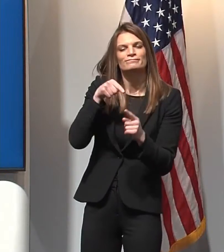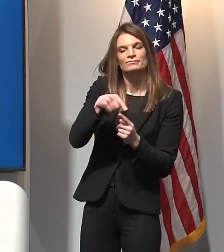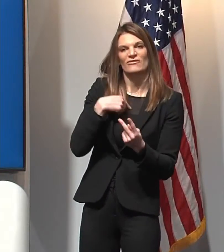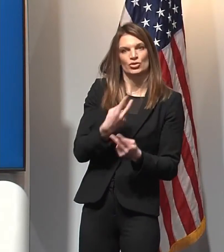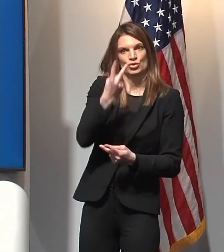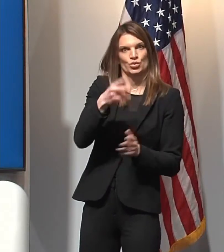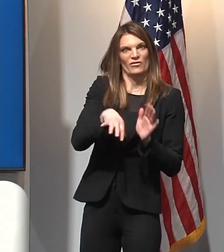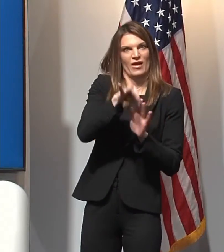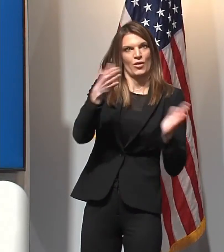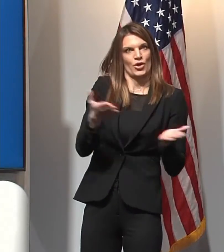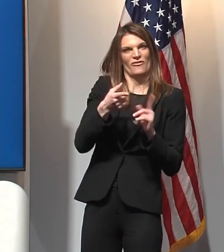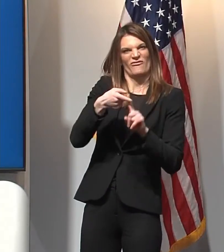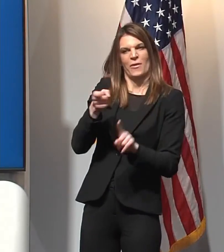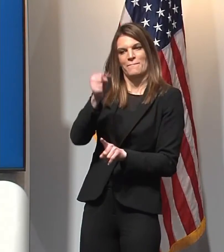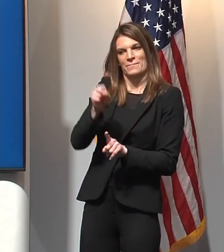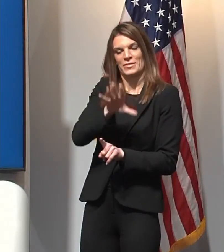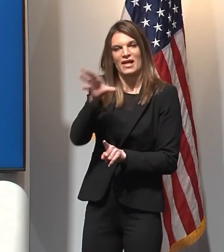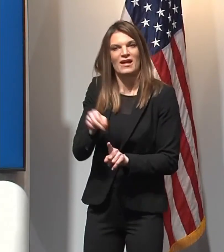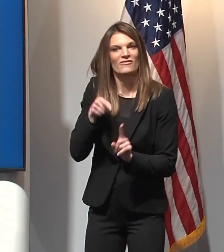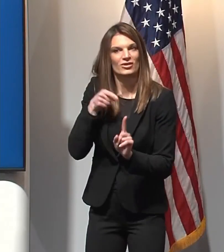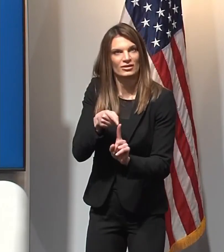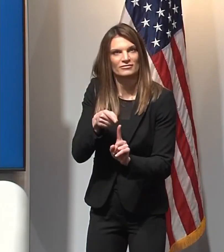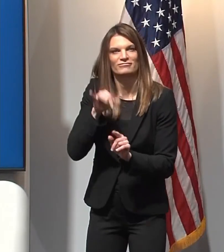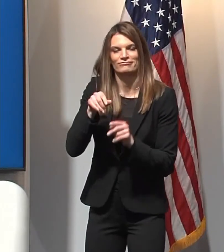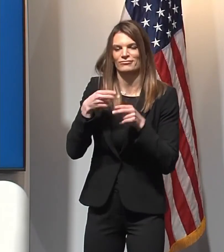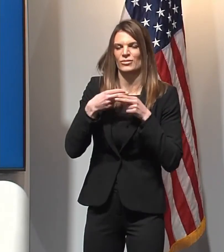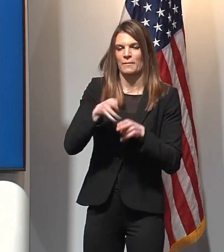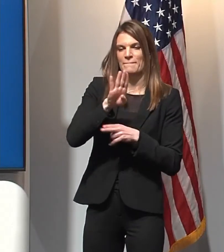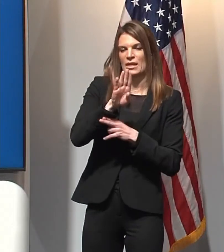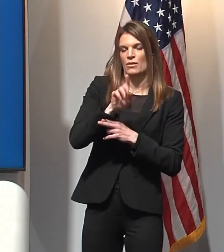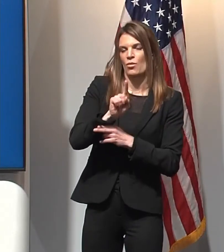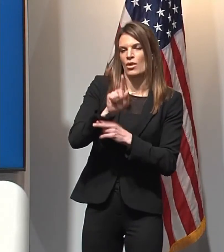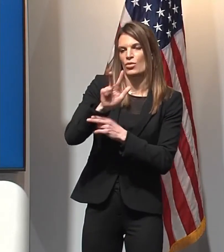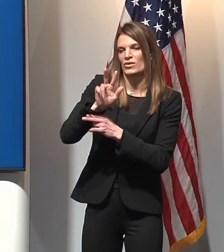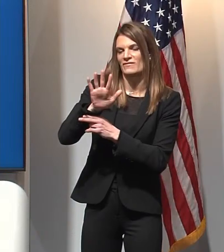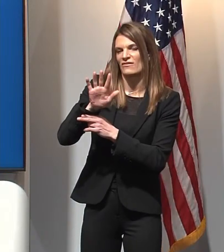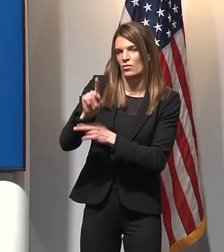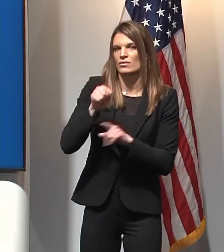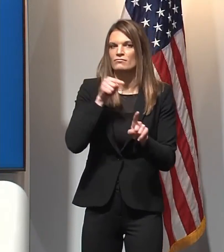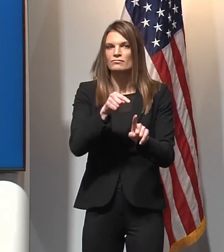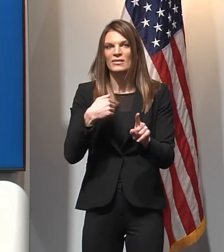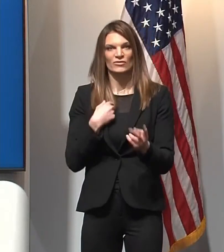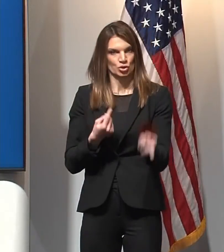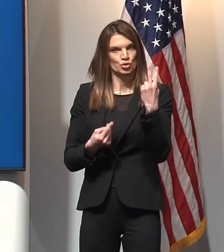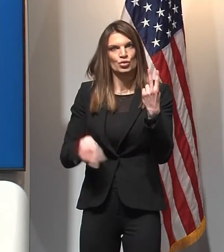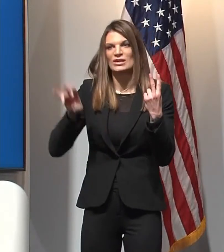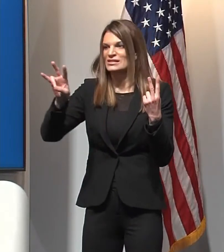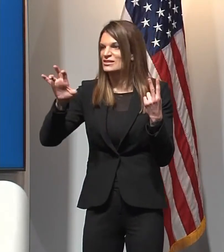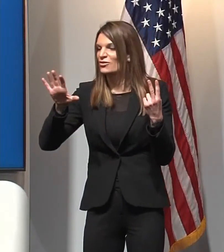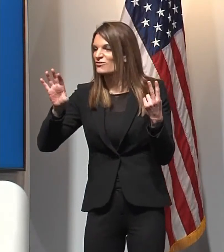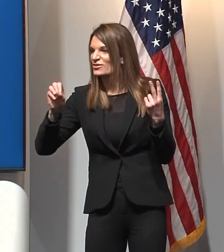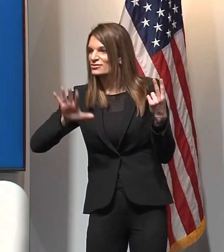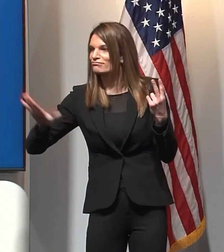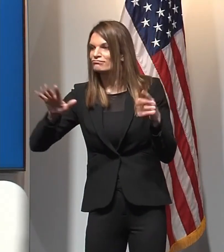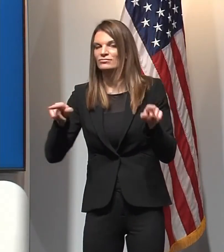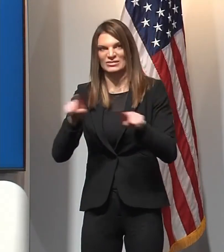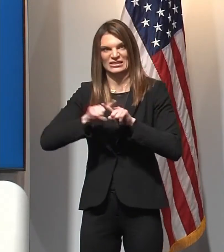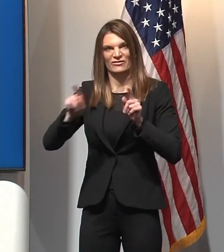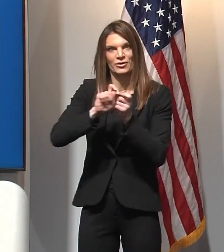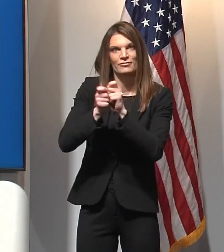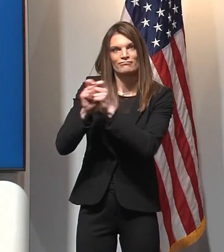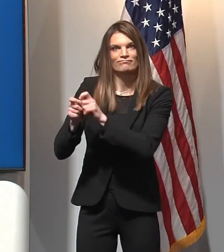doing more genetic sequencing than just about any other state, which helps us better monitor outbreaks of the COVID